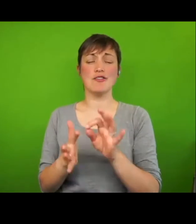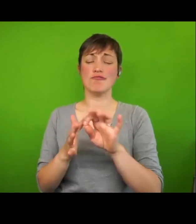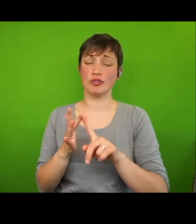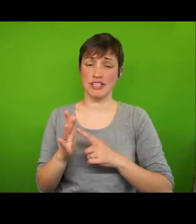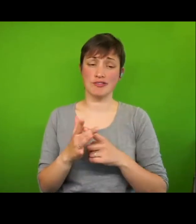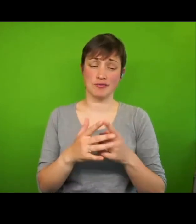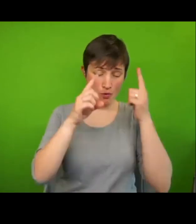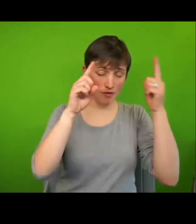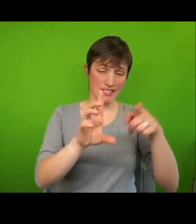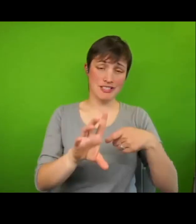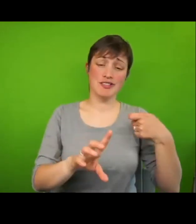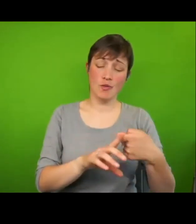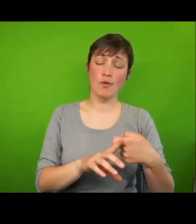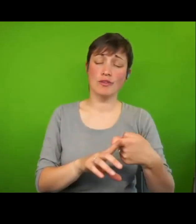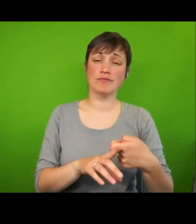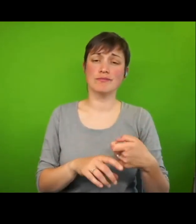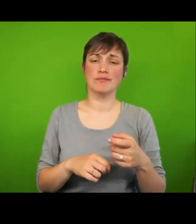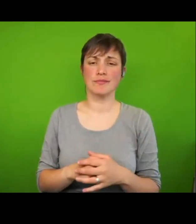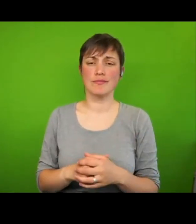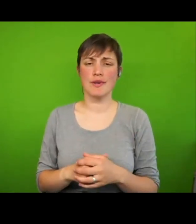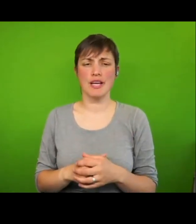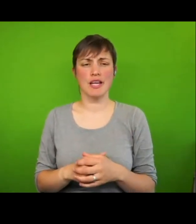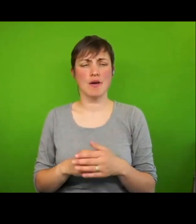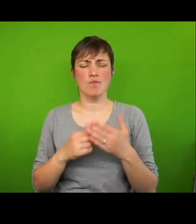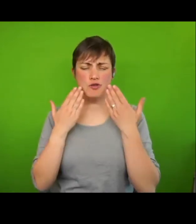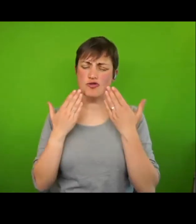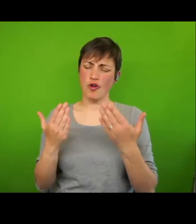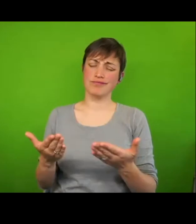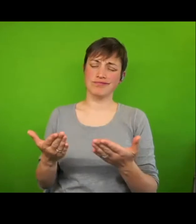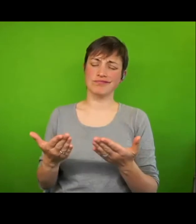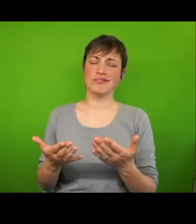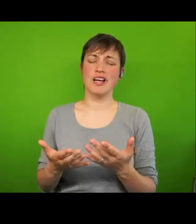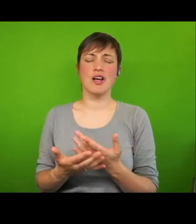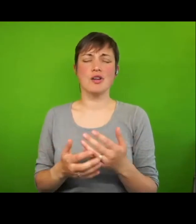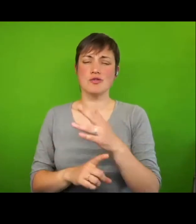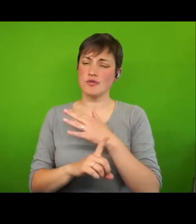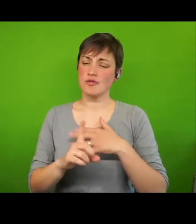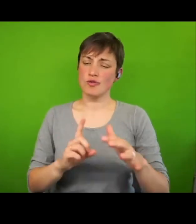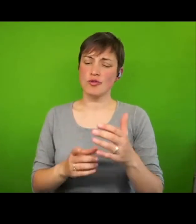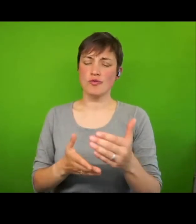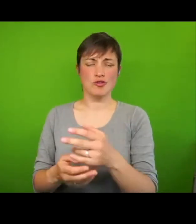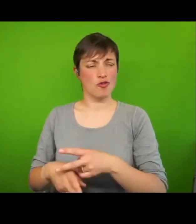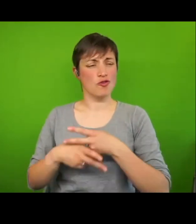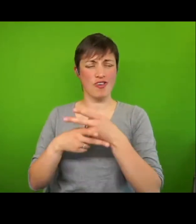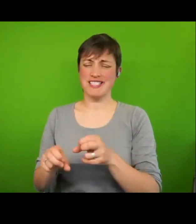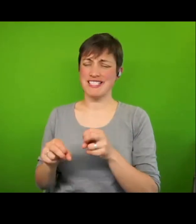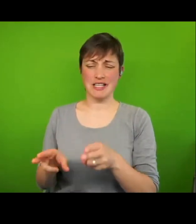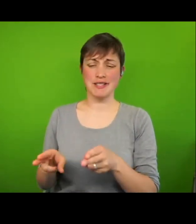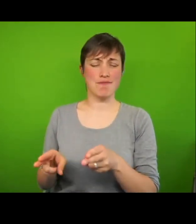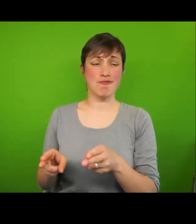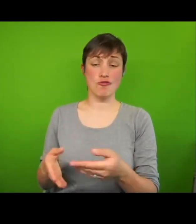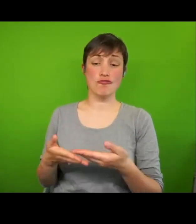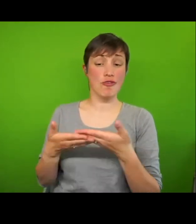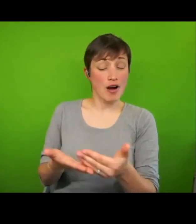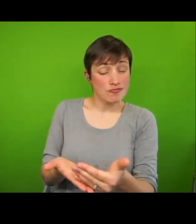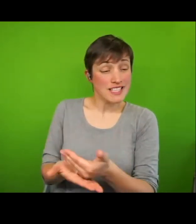the inability of the social security system to provide comprehensive and adequate protection and security, even